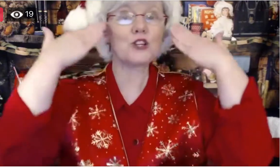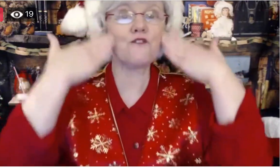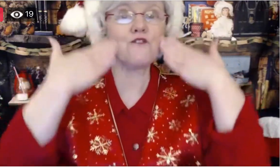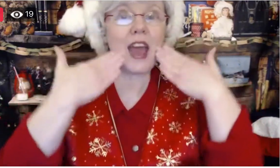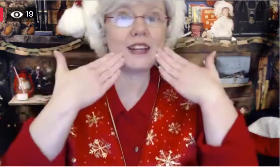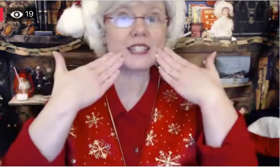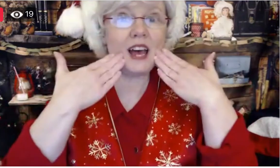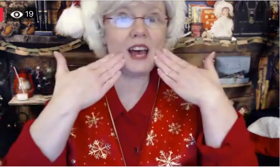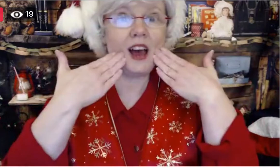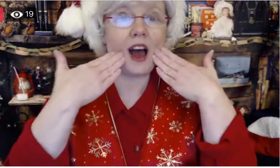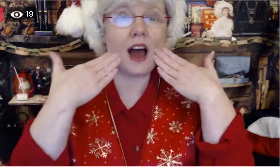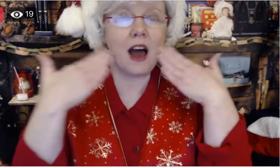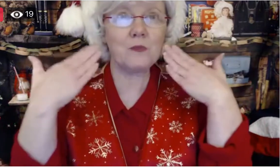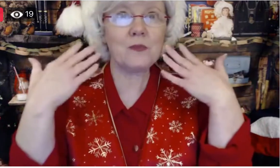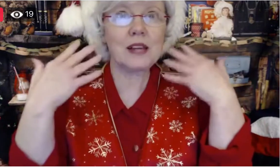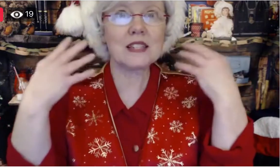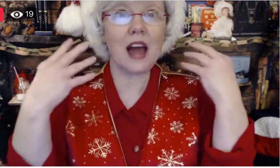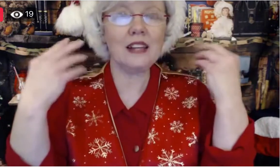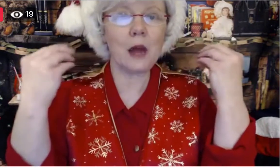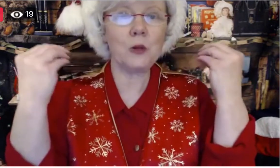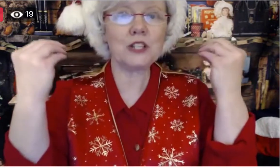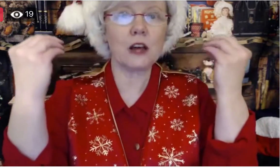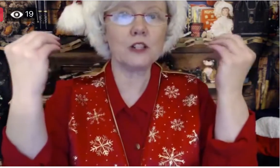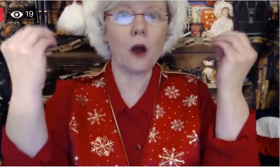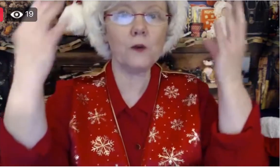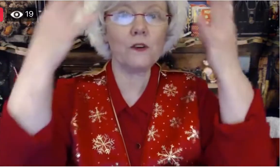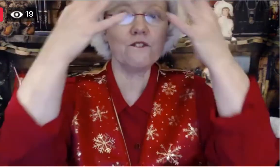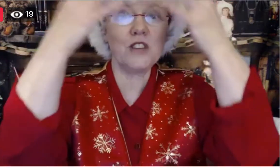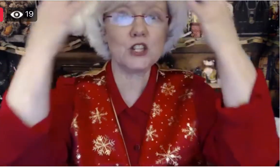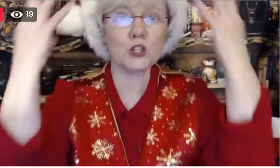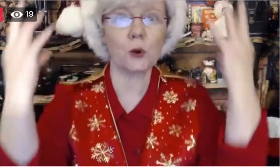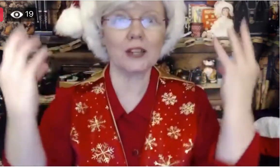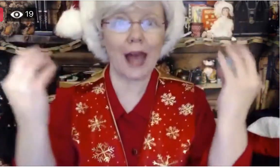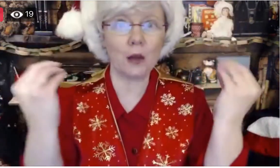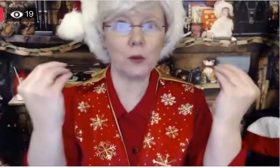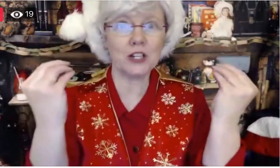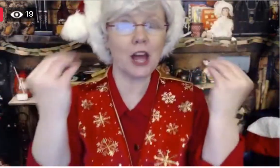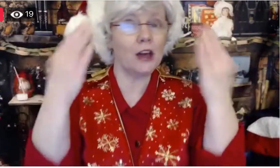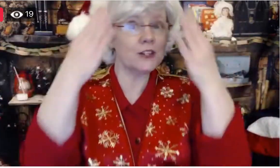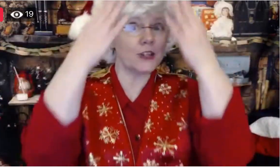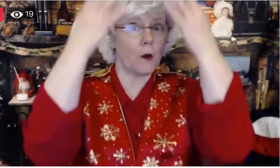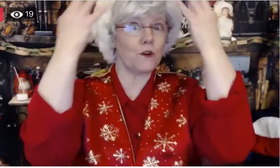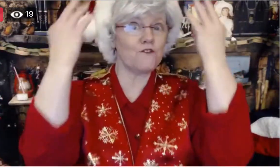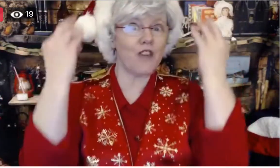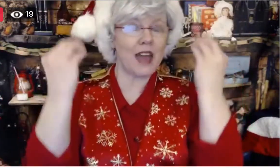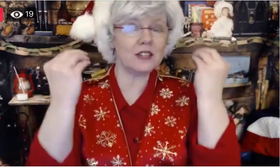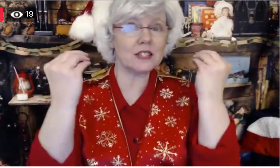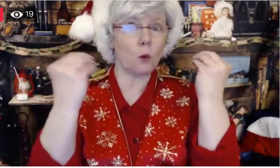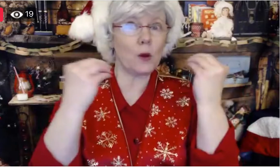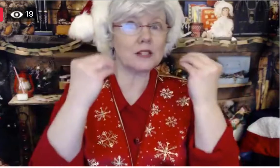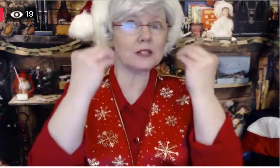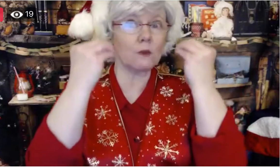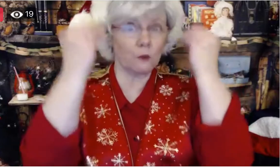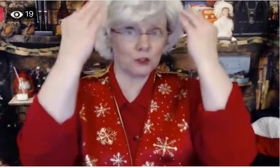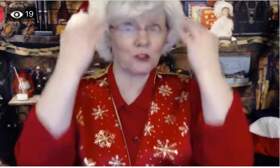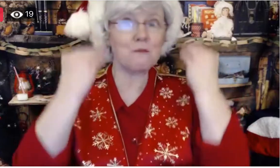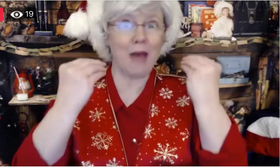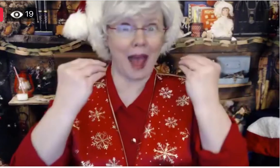your face. Sign language is a total visual language, so your face should